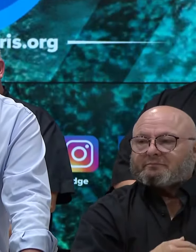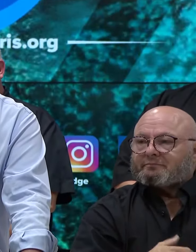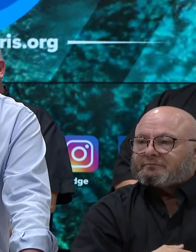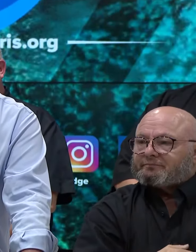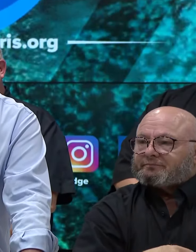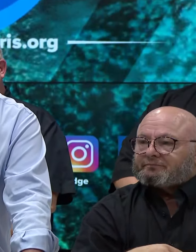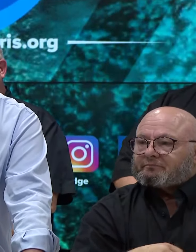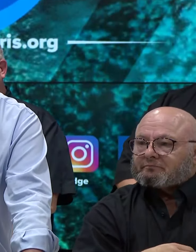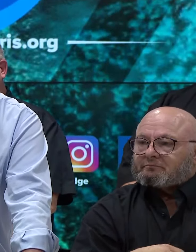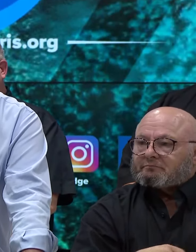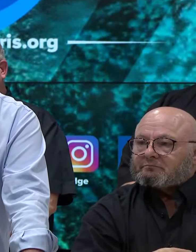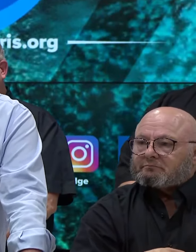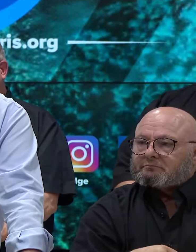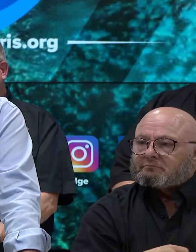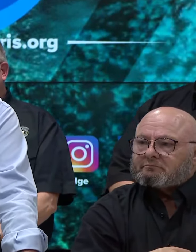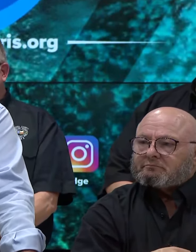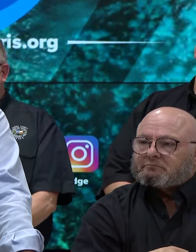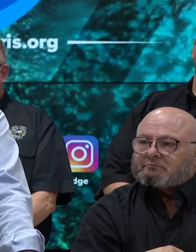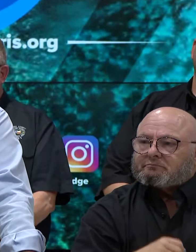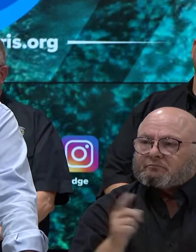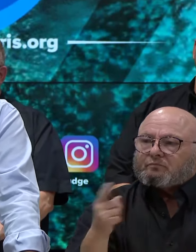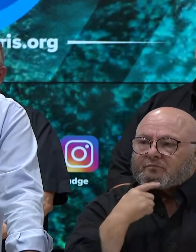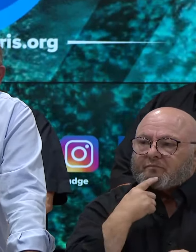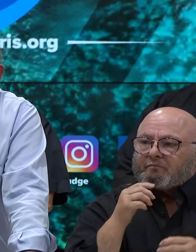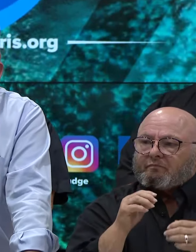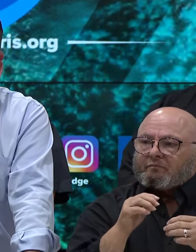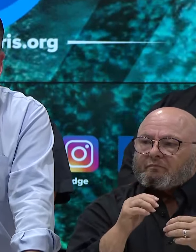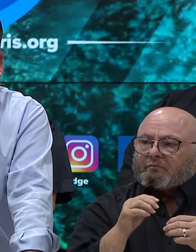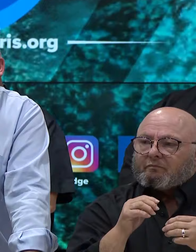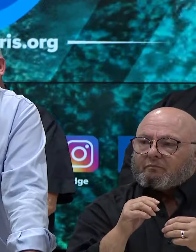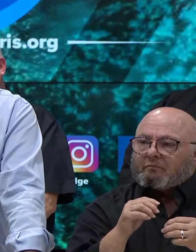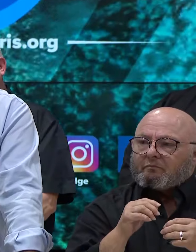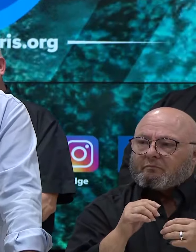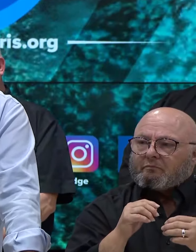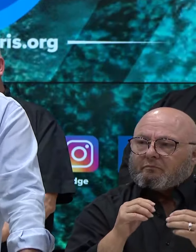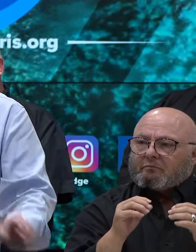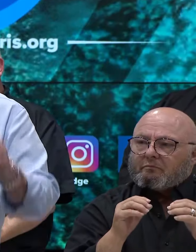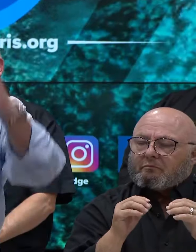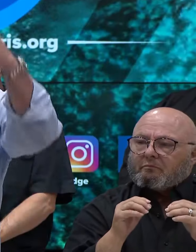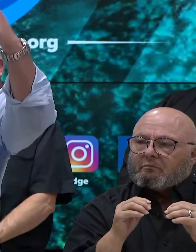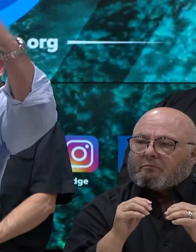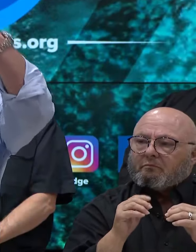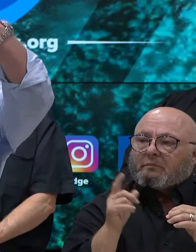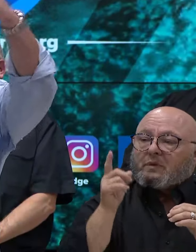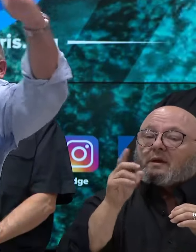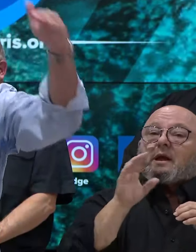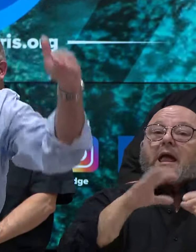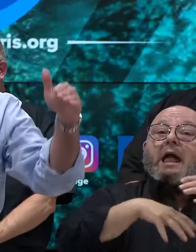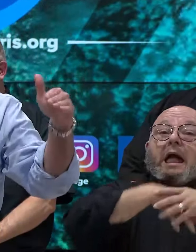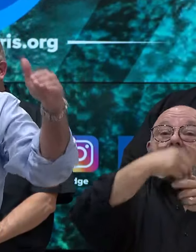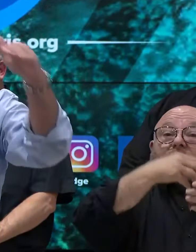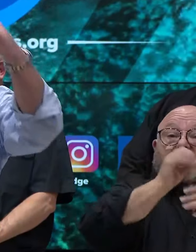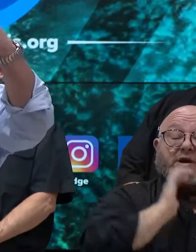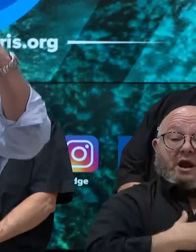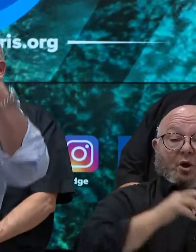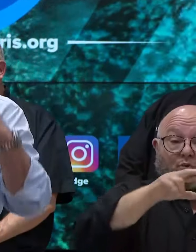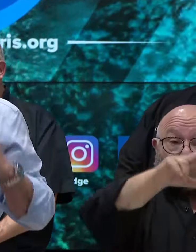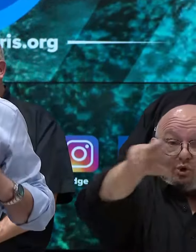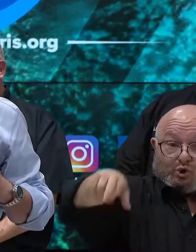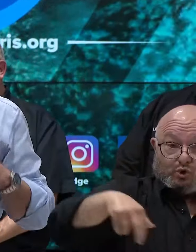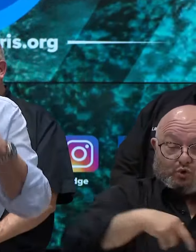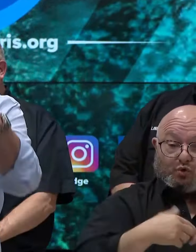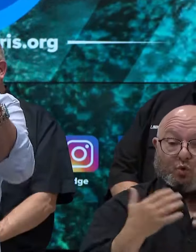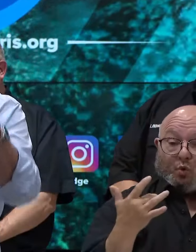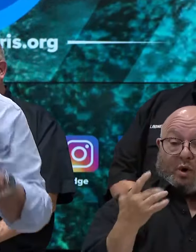want to clarify on that, sorry. When you say there weren't in place, you mean? They were outside the region, okay, waiting